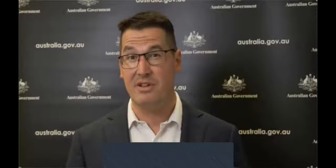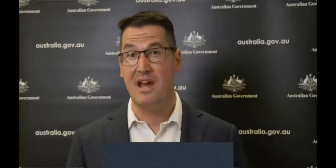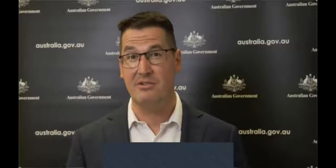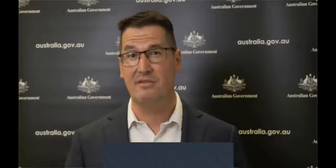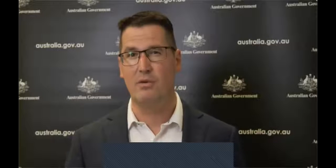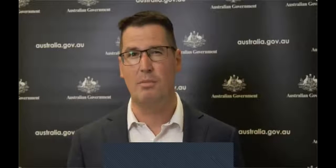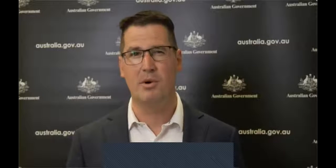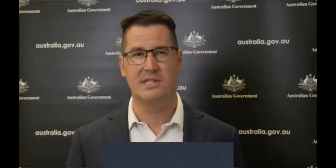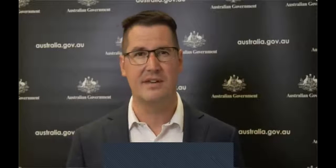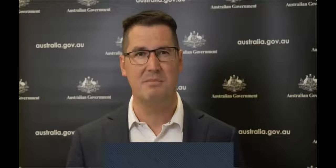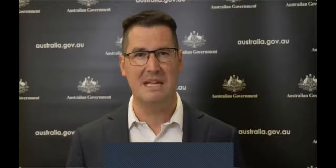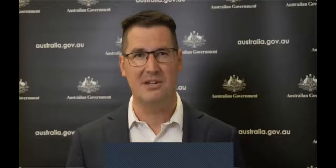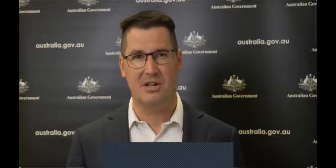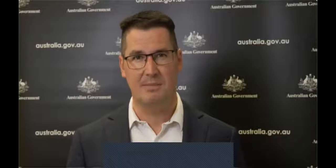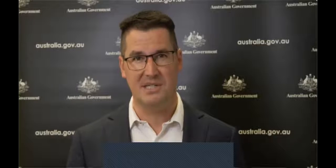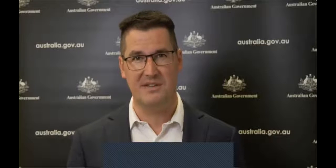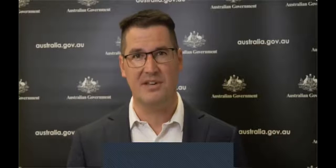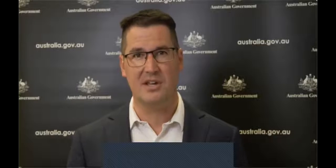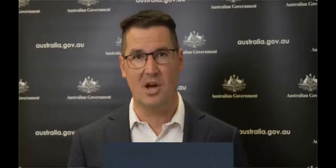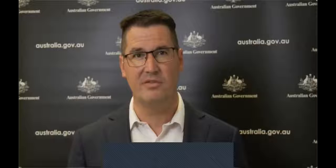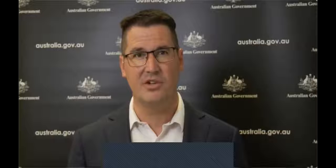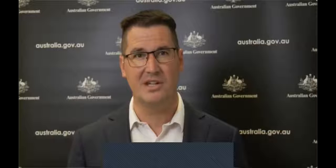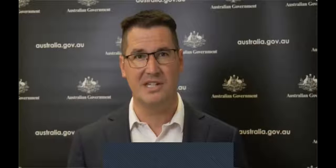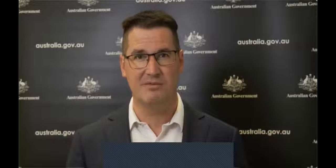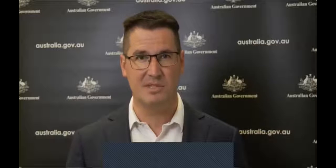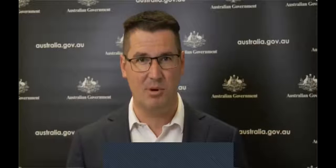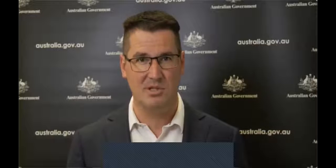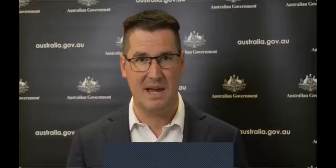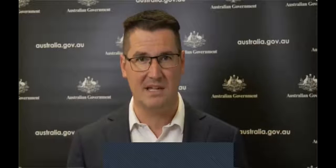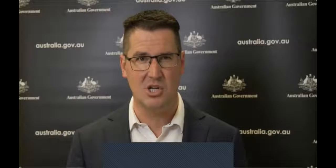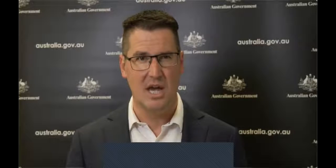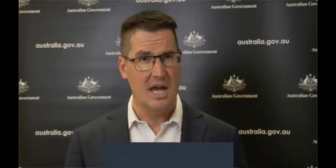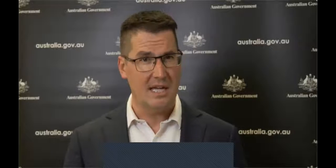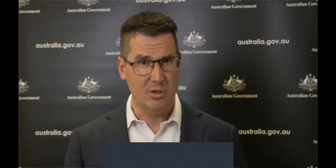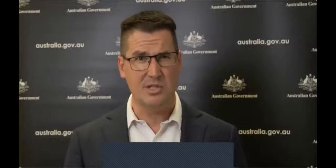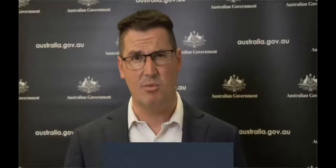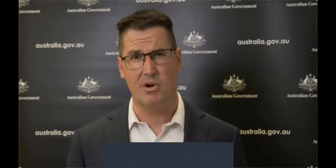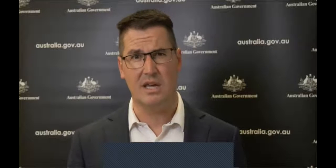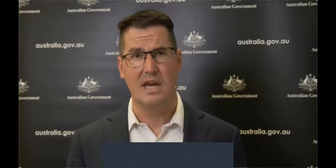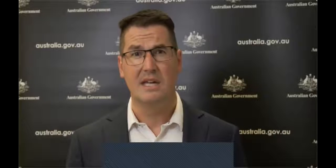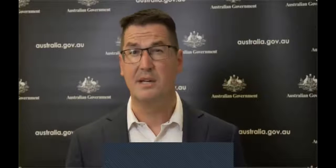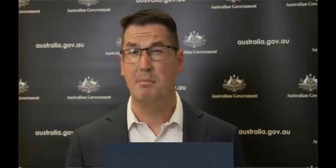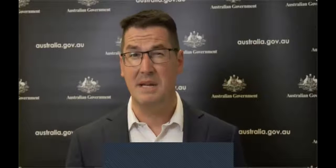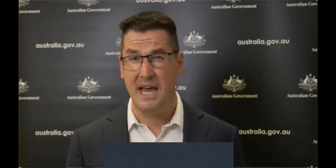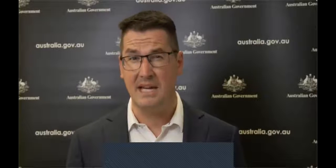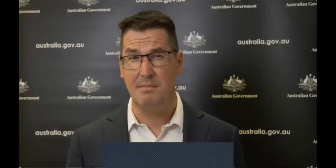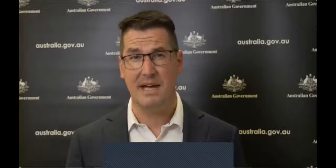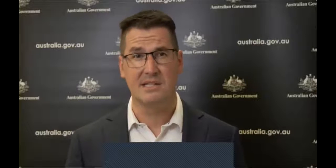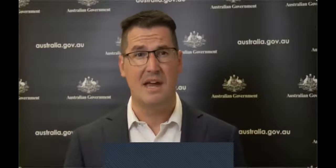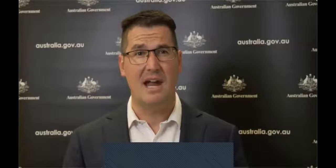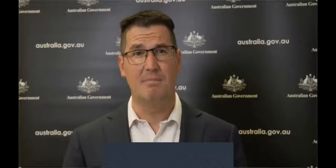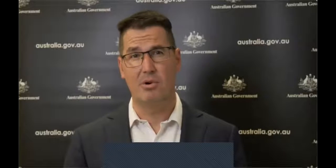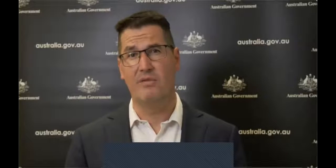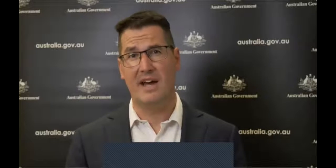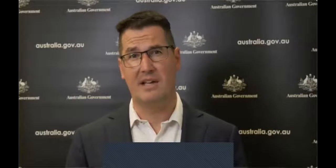our $304.7 million Pacific COVID-19 response package is also working to help mitigate